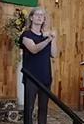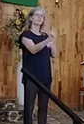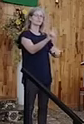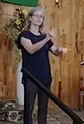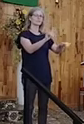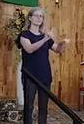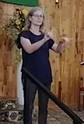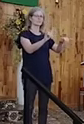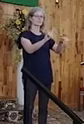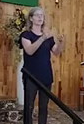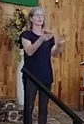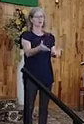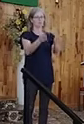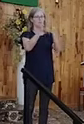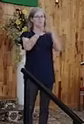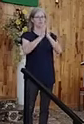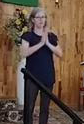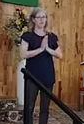ever.